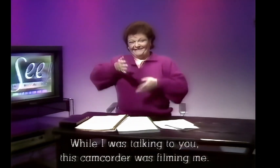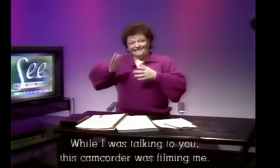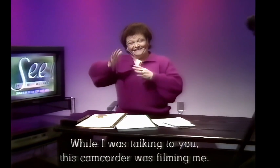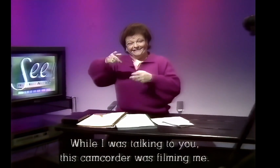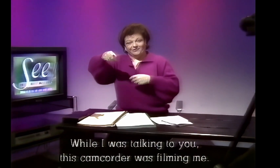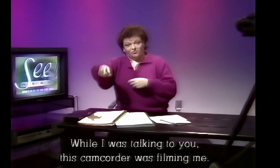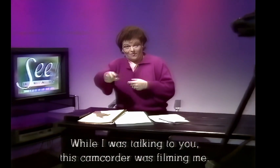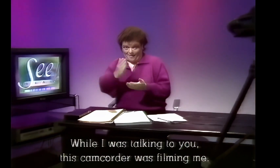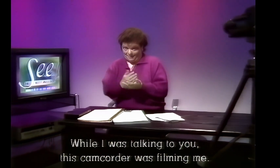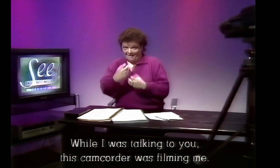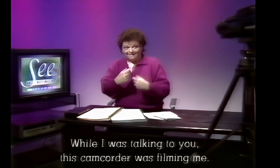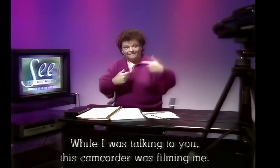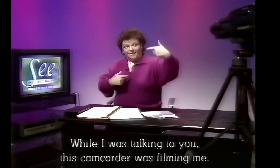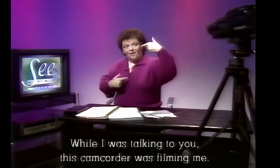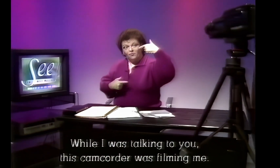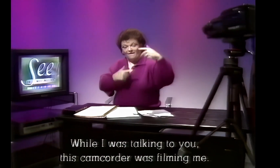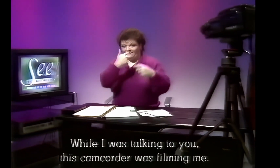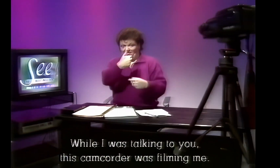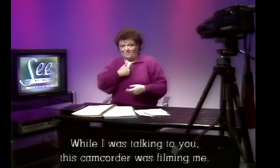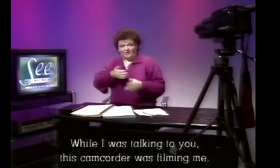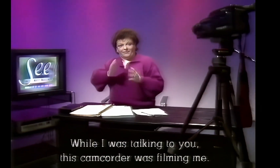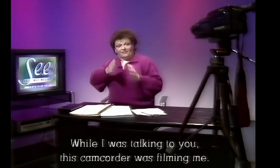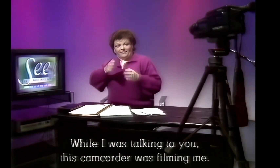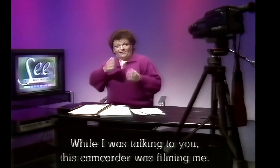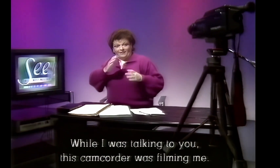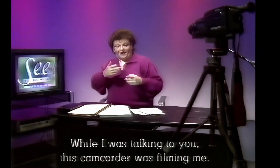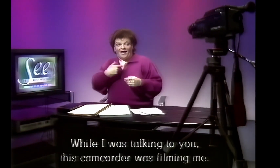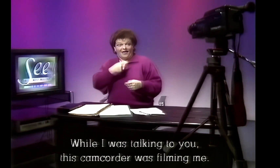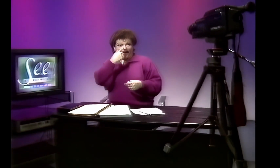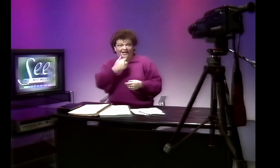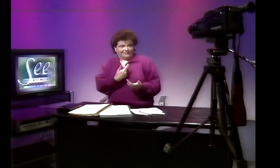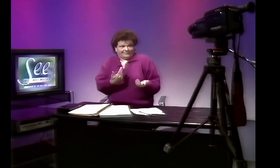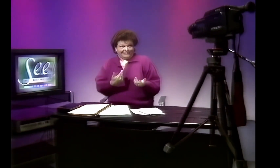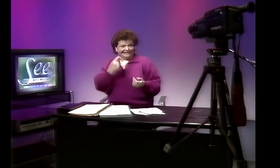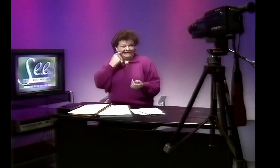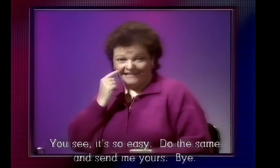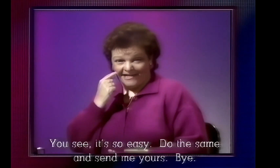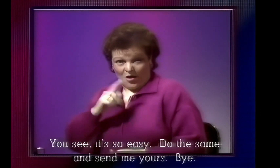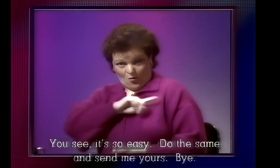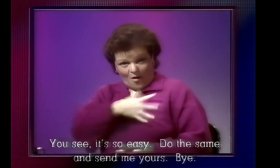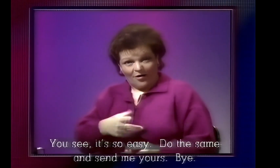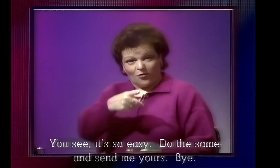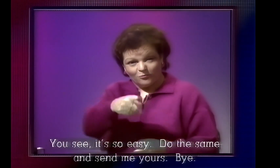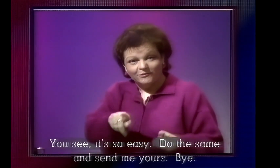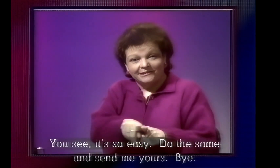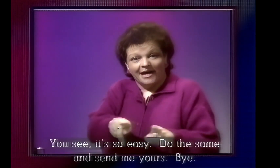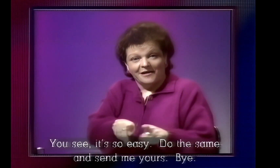Now, while I was talking to you, this camcorder was filming me. You see, it's so